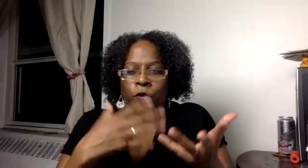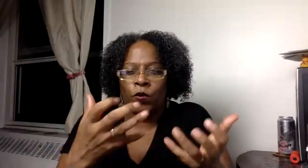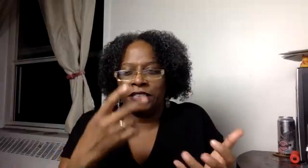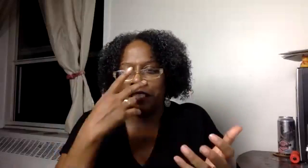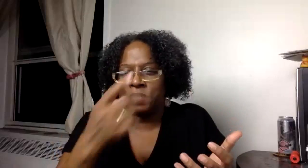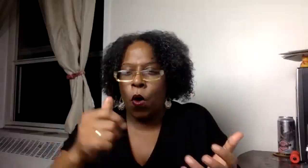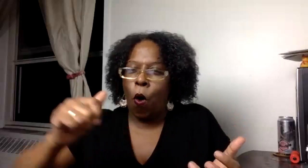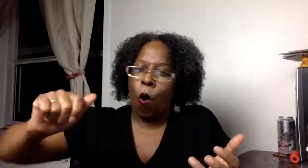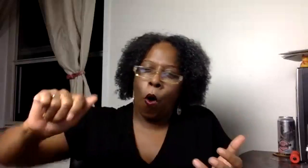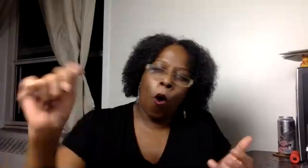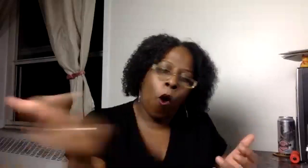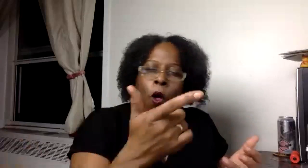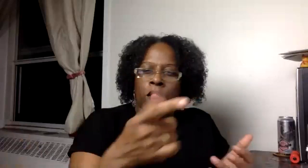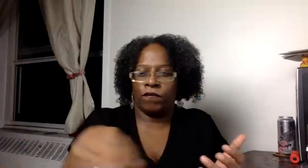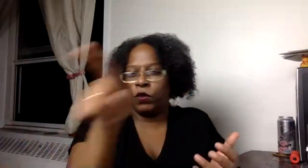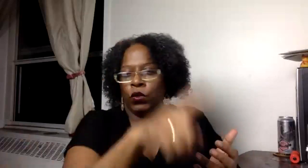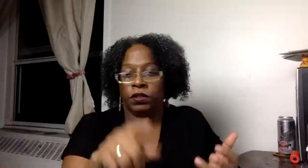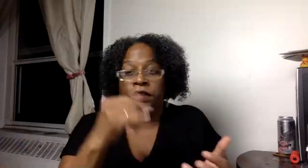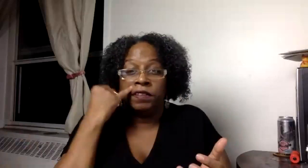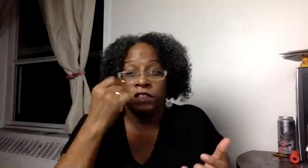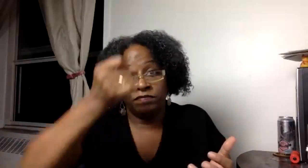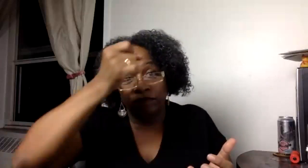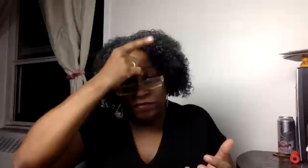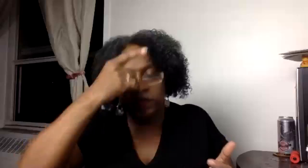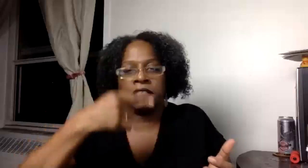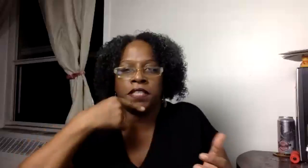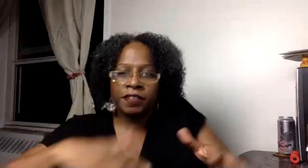Escape. Alert. Elizabeth has joined the meeting.